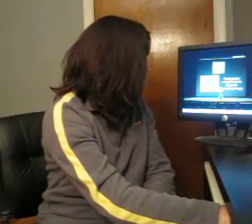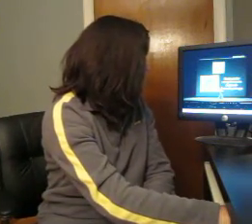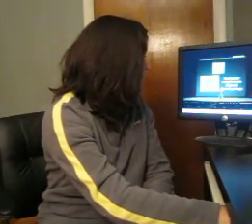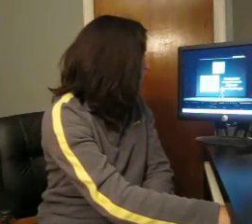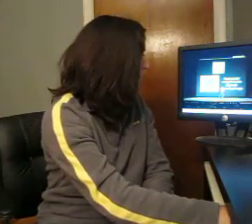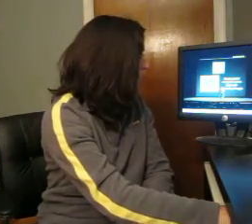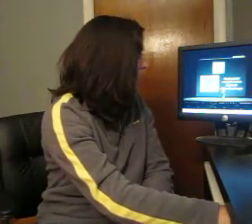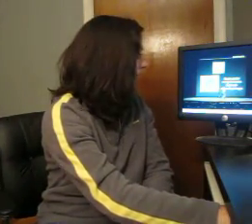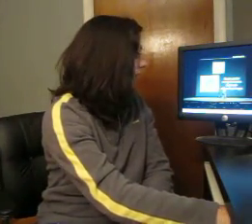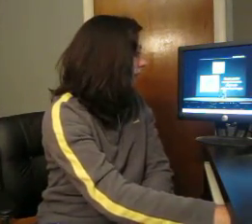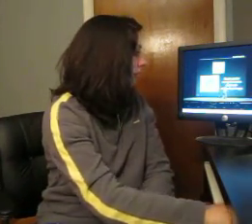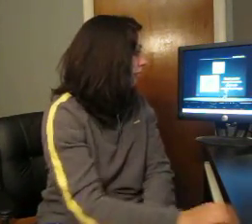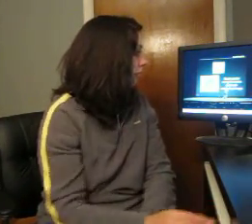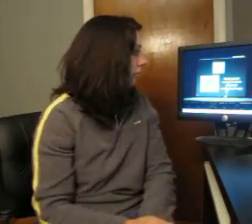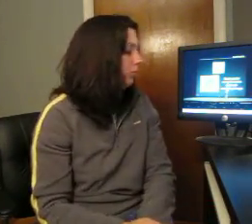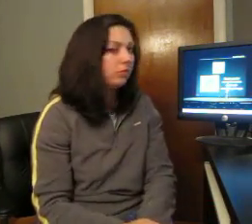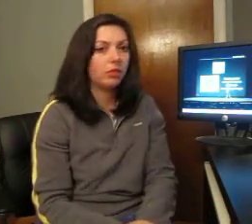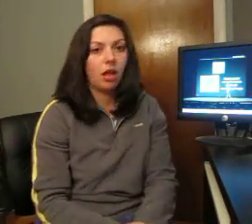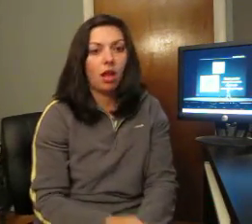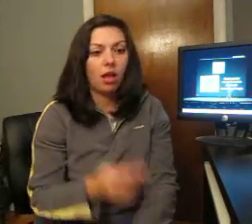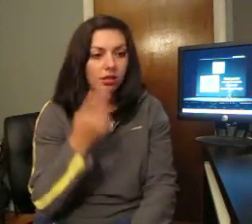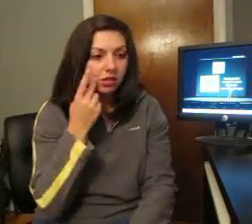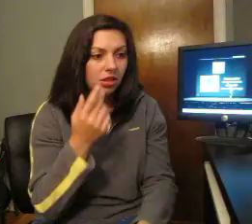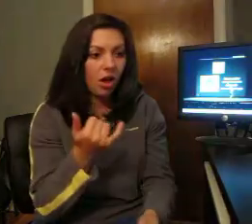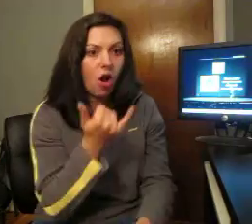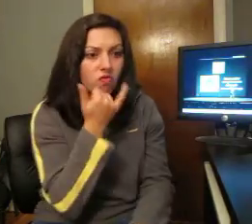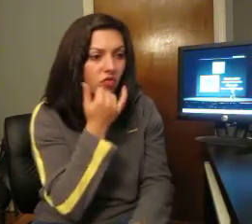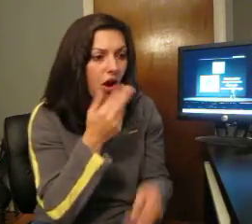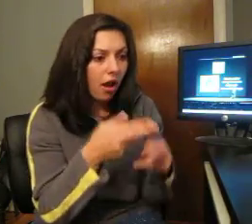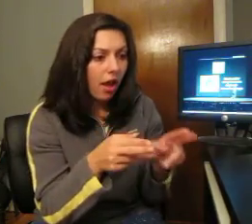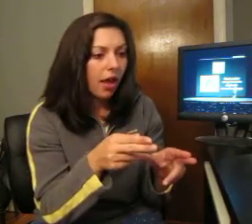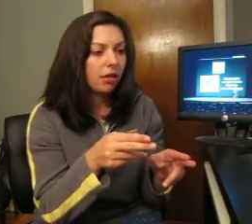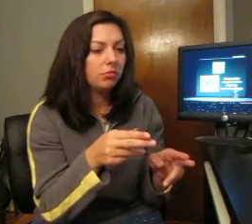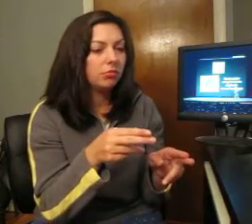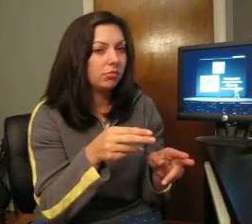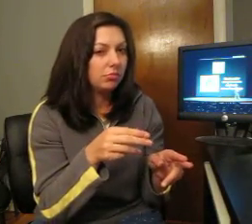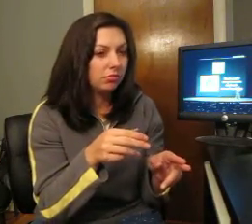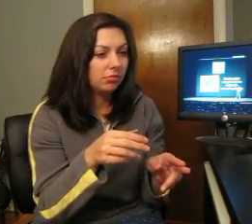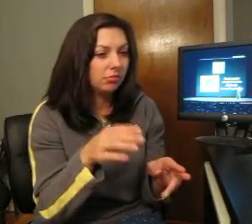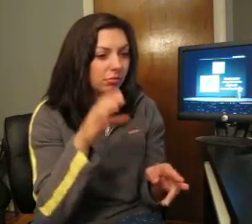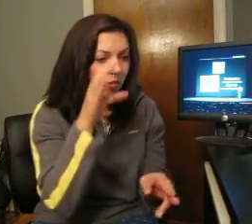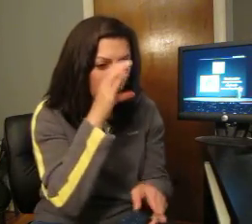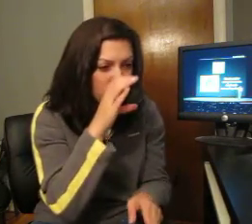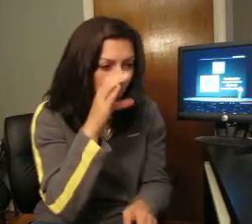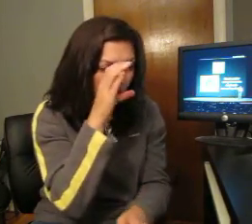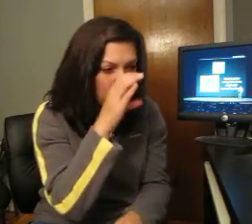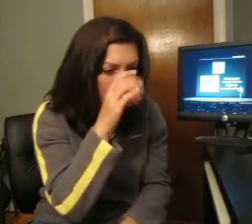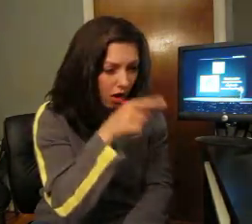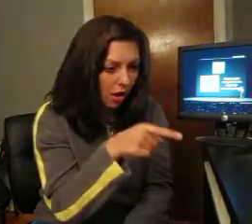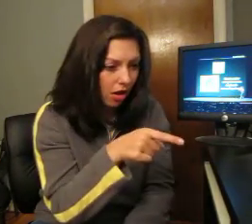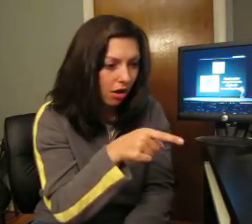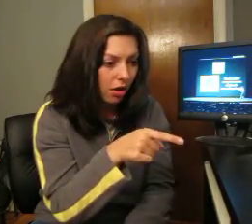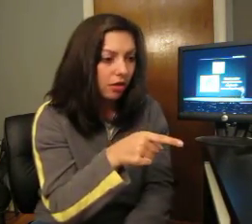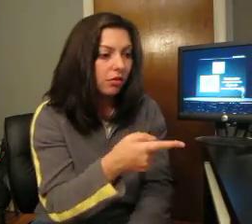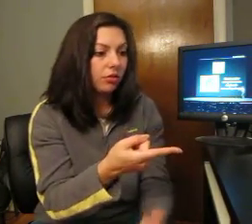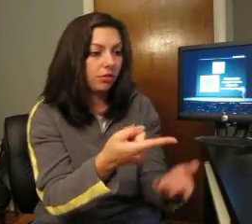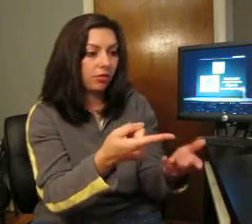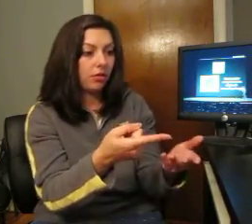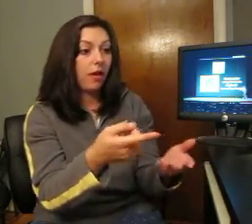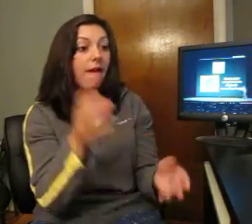To detect the wrong egg, the cuckoo egg, in her nest. And once she recognizes it, she kicks it out. And so